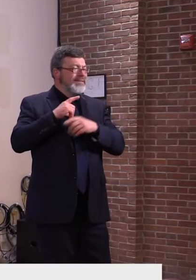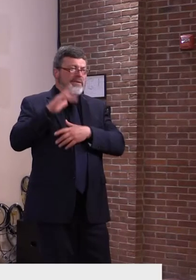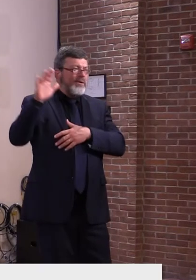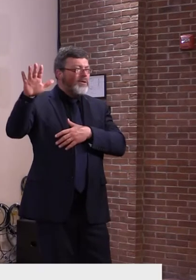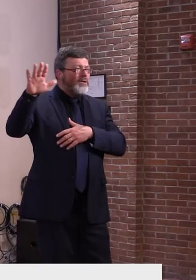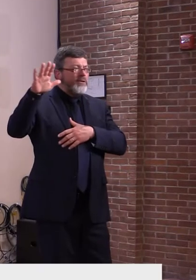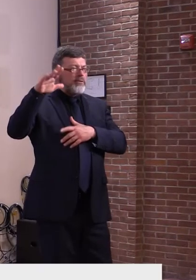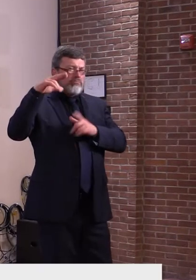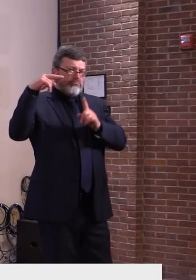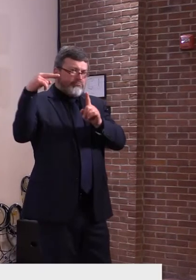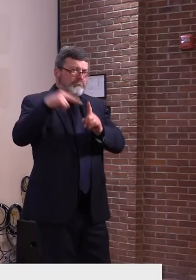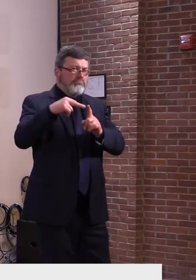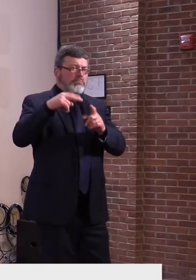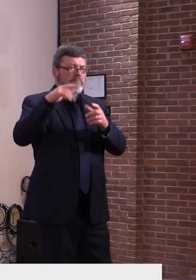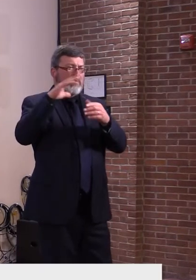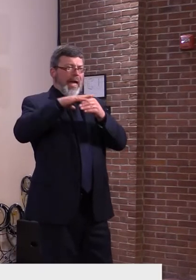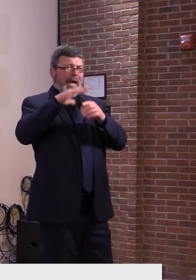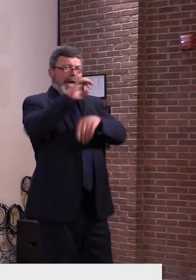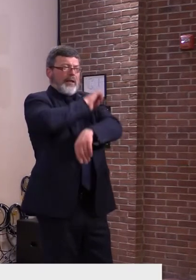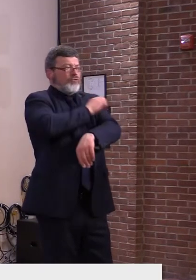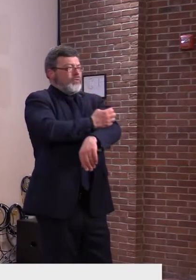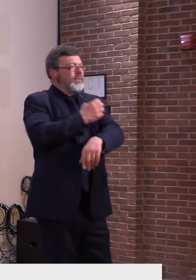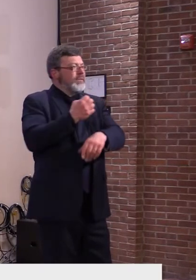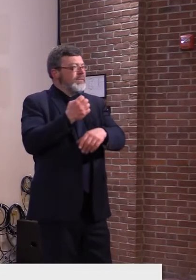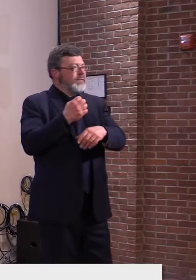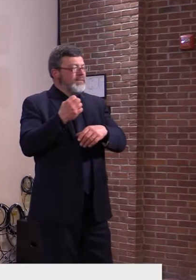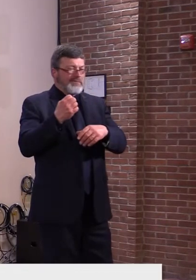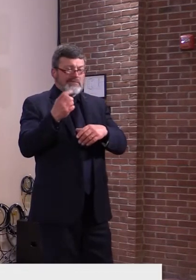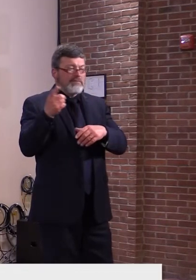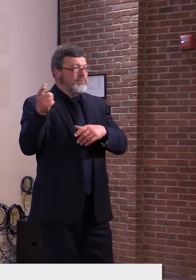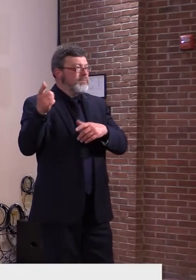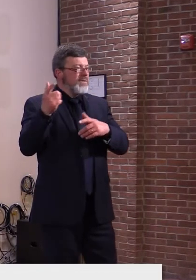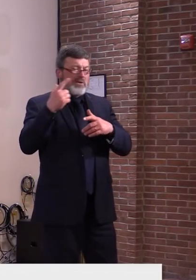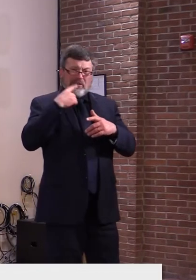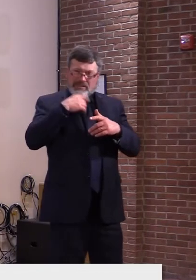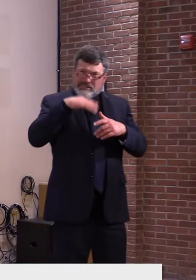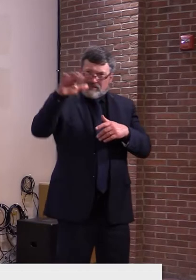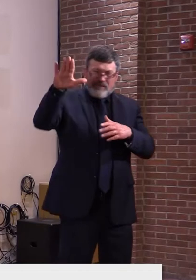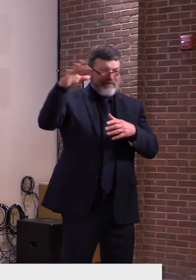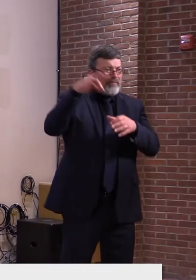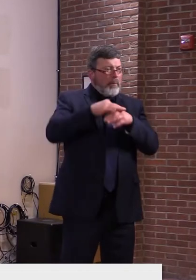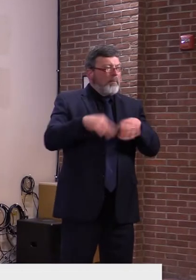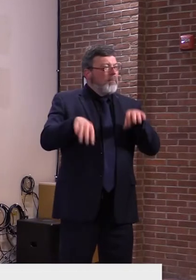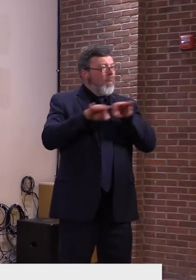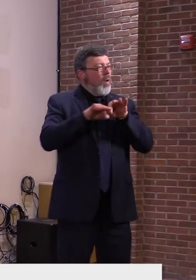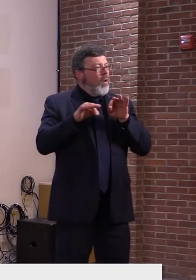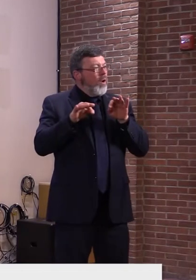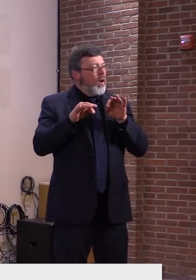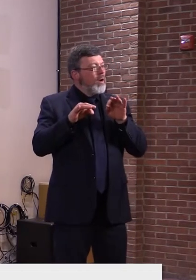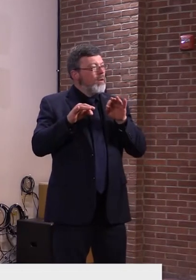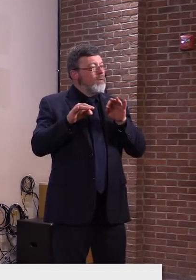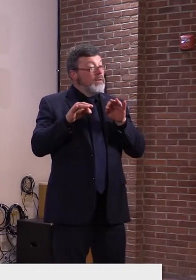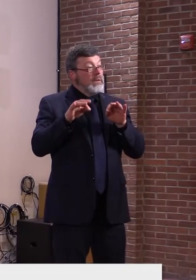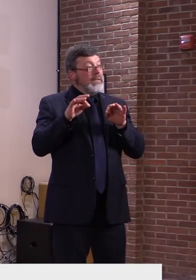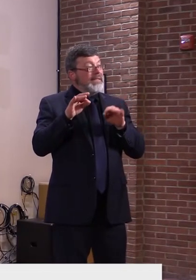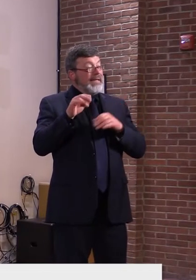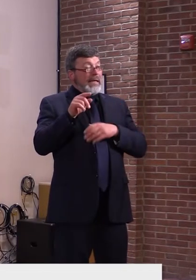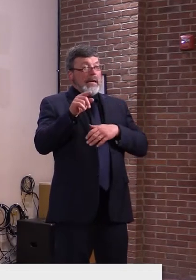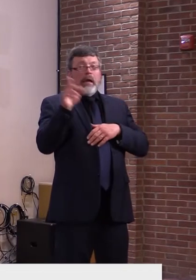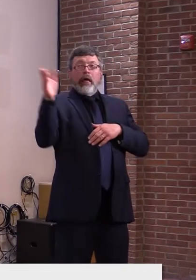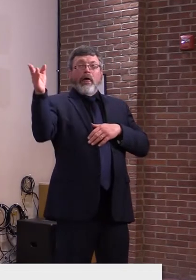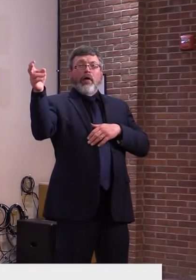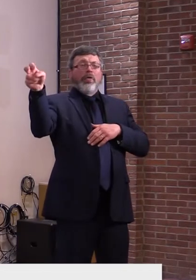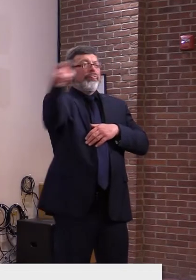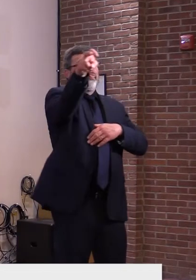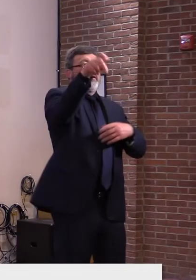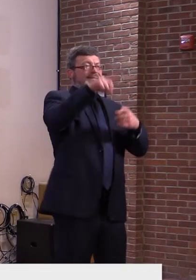authority, and their vote by giving this to the PUC, the Public Utility Commission.